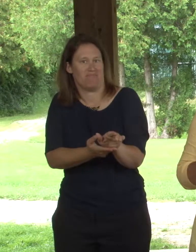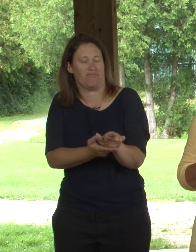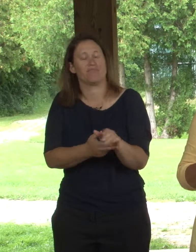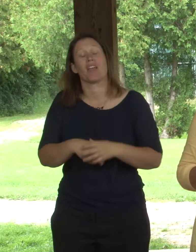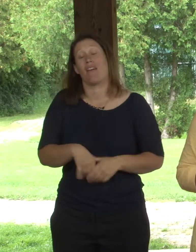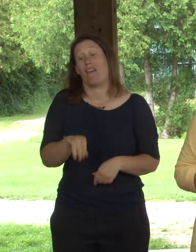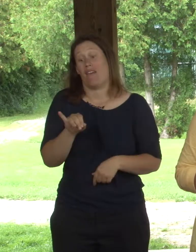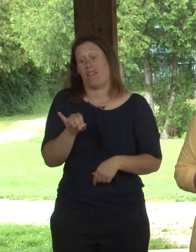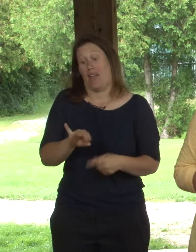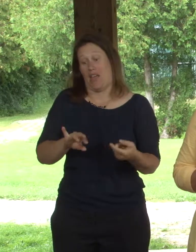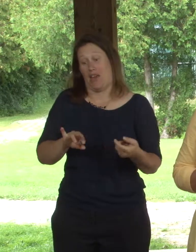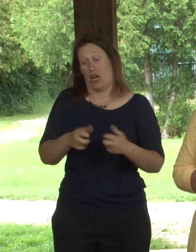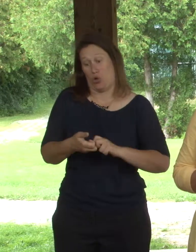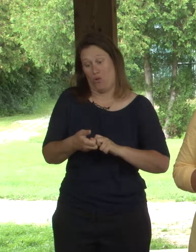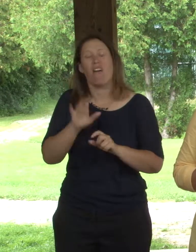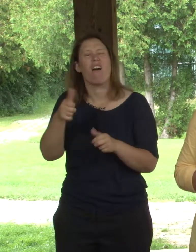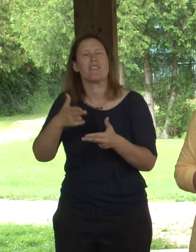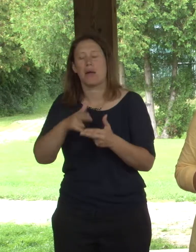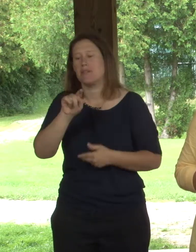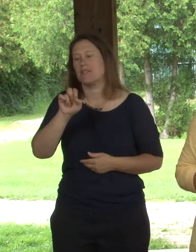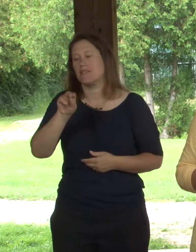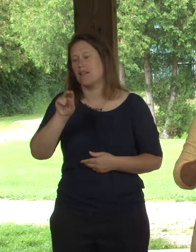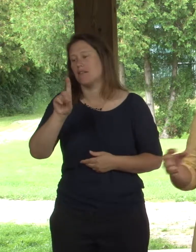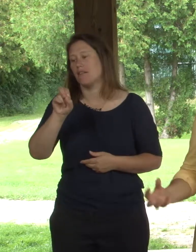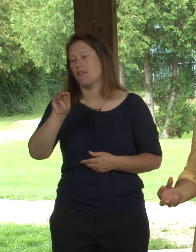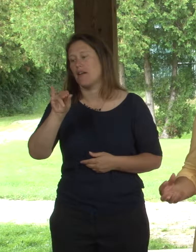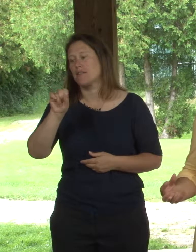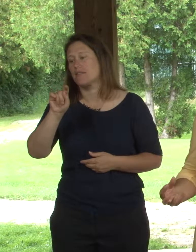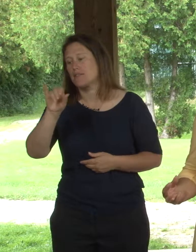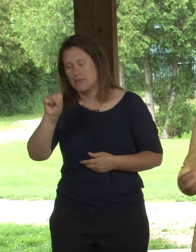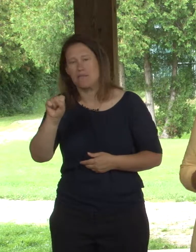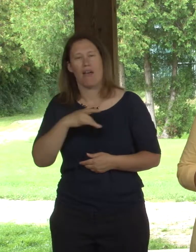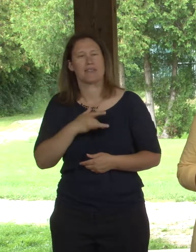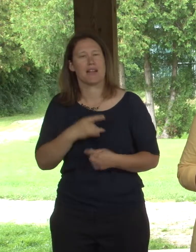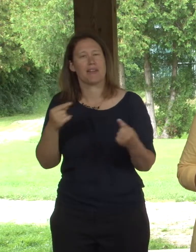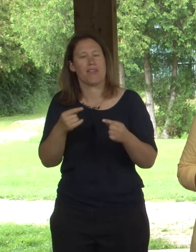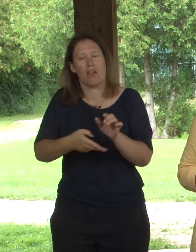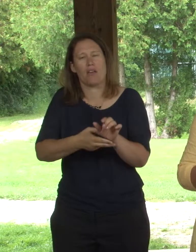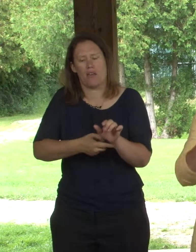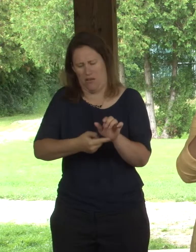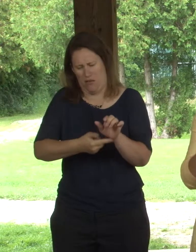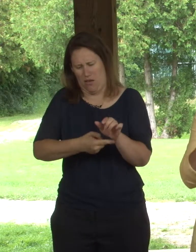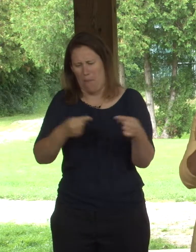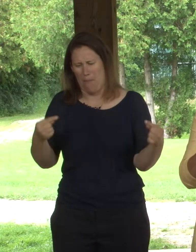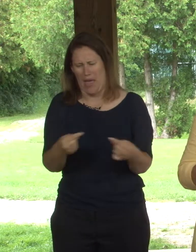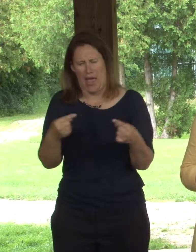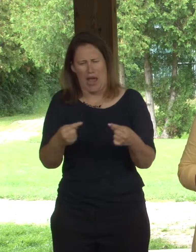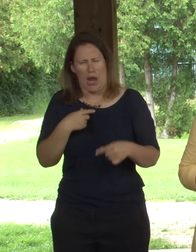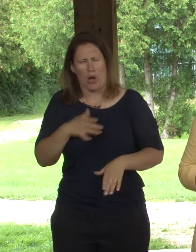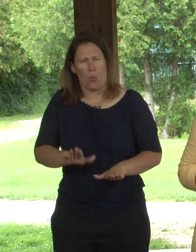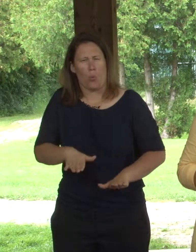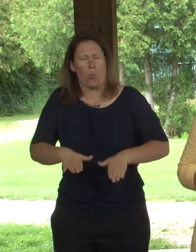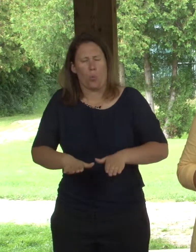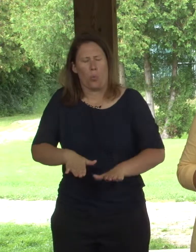tendinitis, which may be more of a common term, is usually pain in the back of the heel, and it really is affiliated with